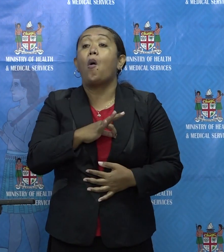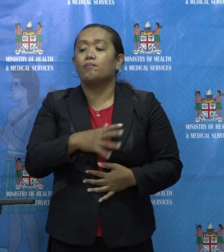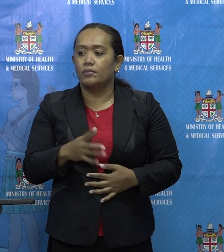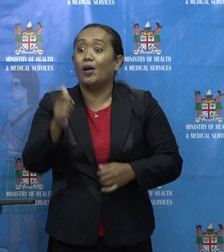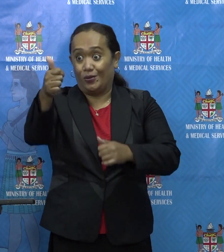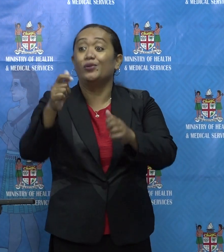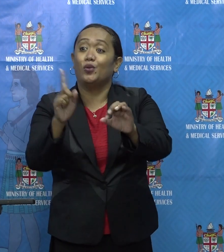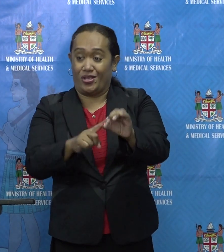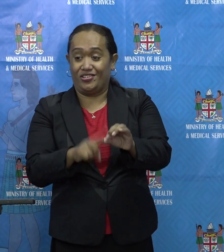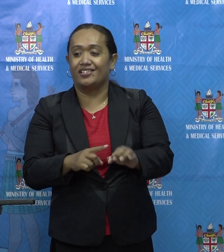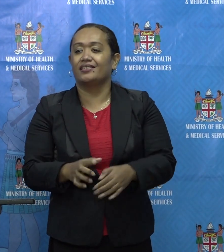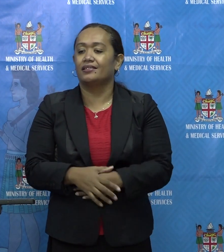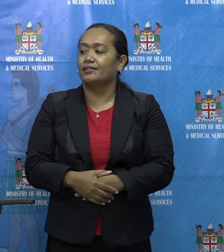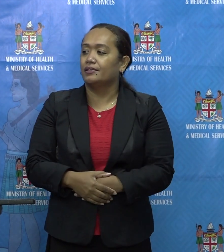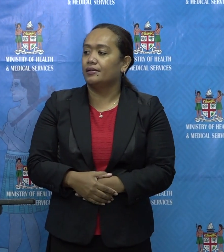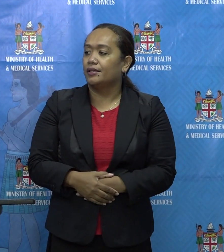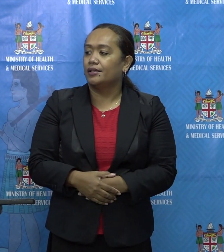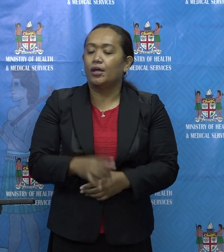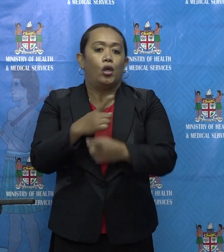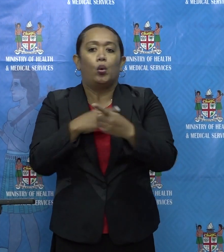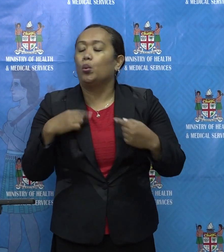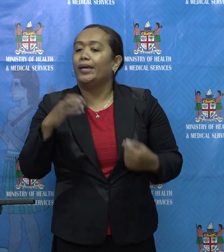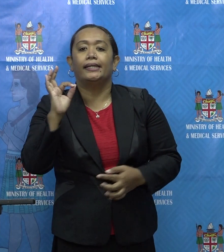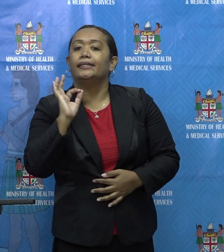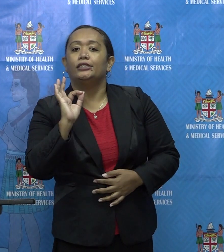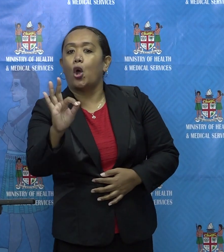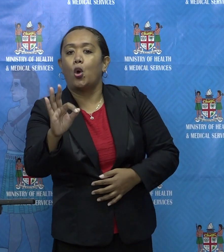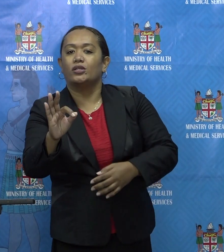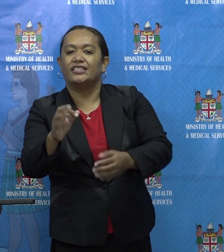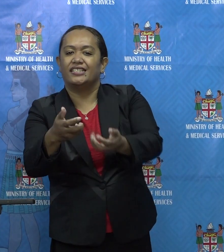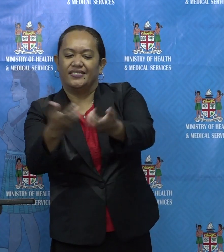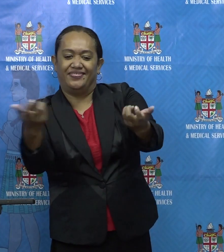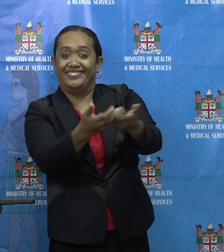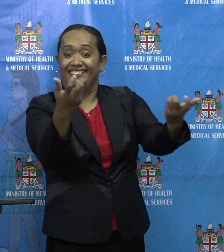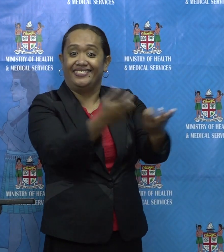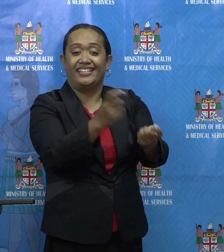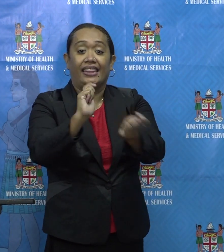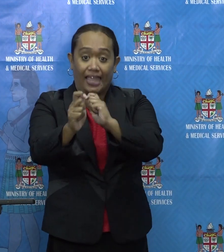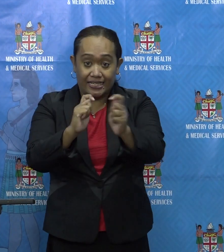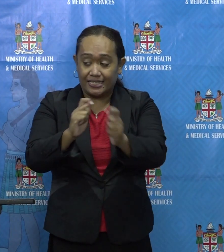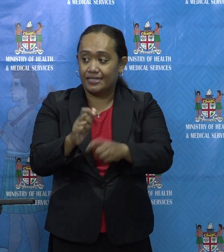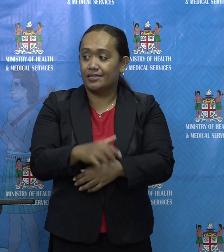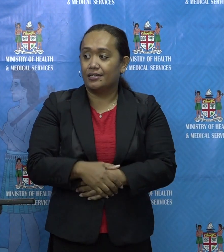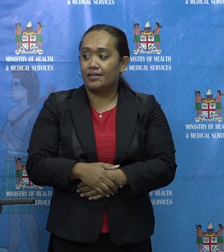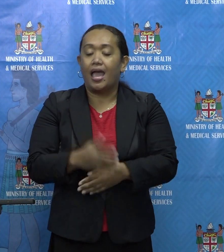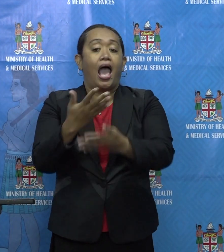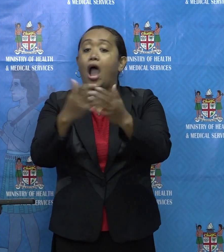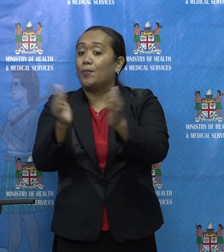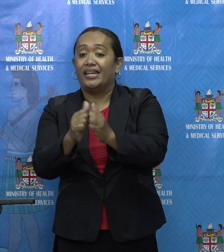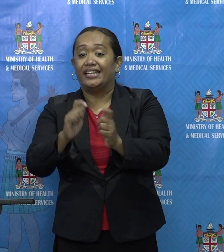That's a good question. We don't differentiate the test according to how